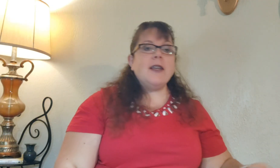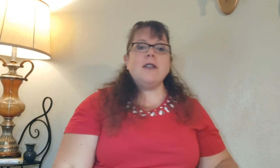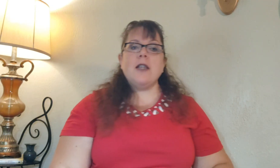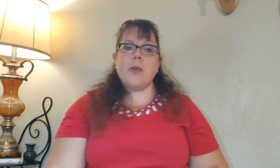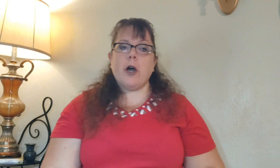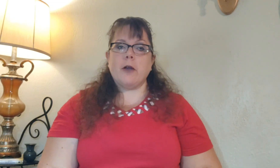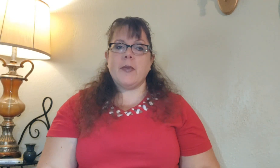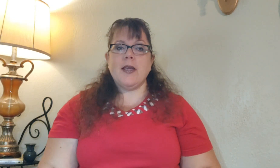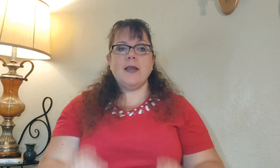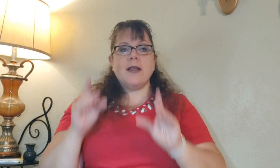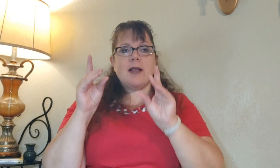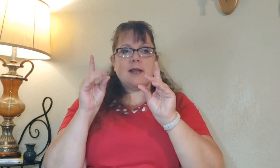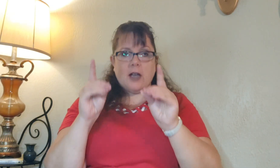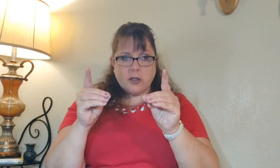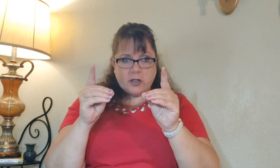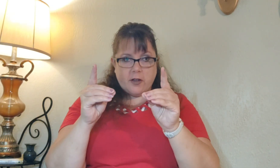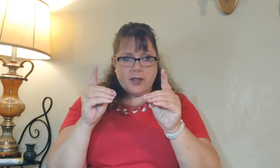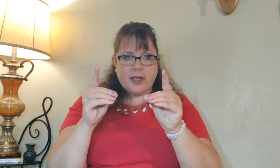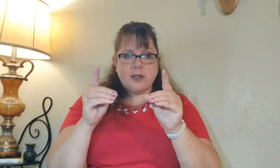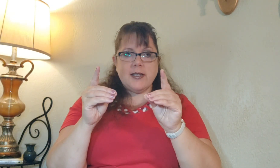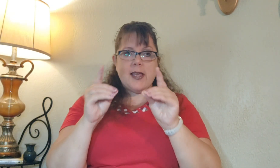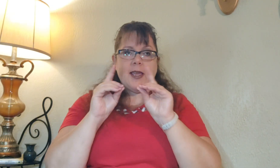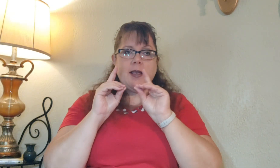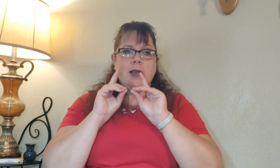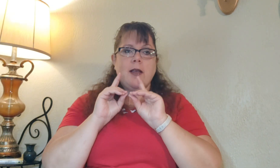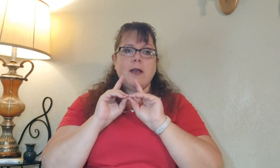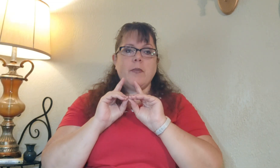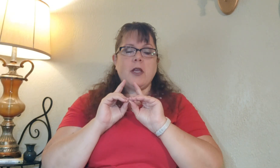Then department is also the letter D, but you